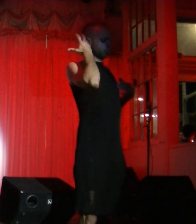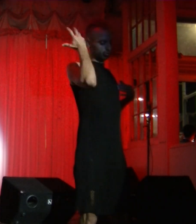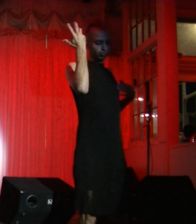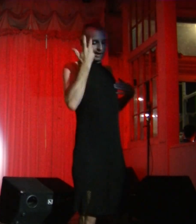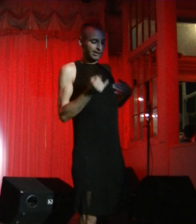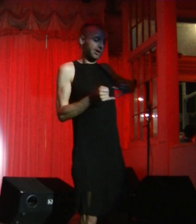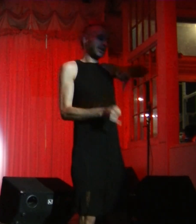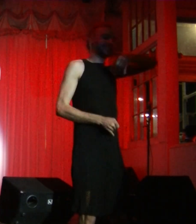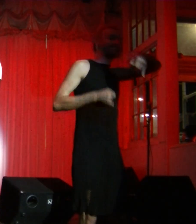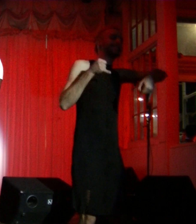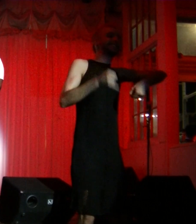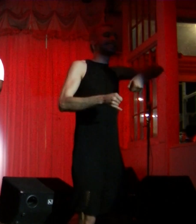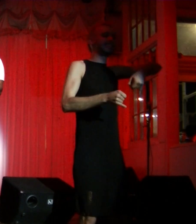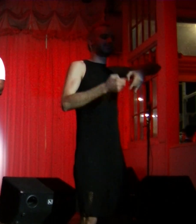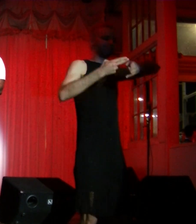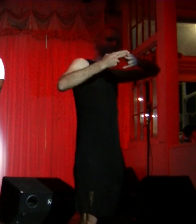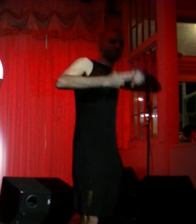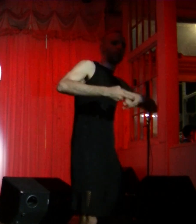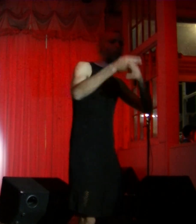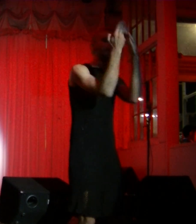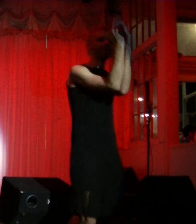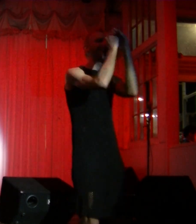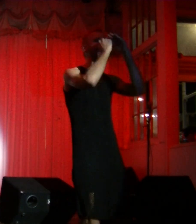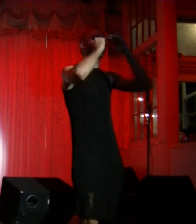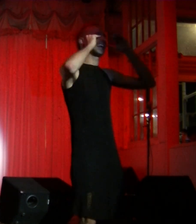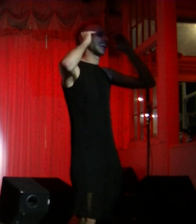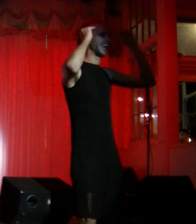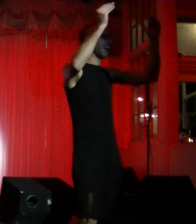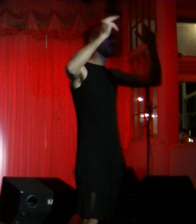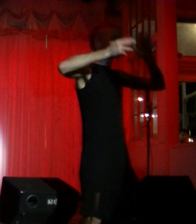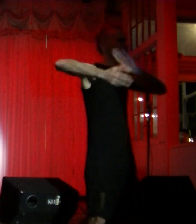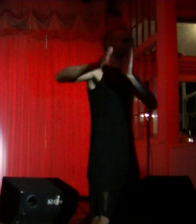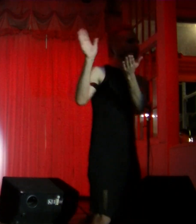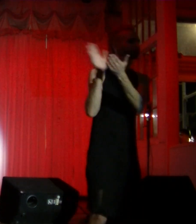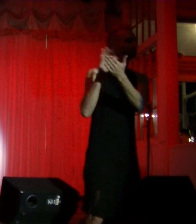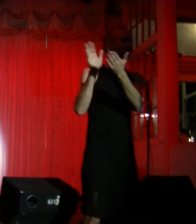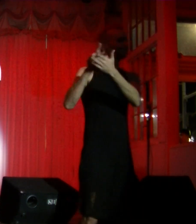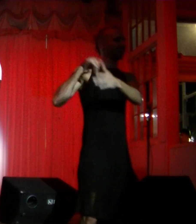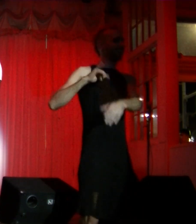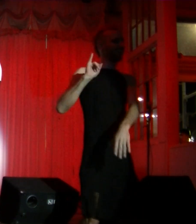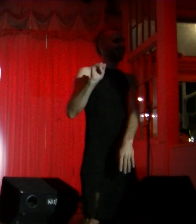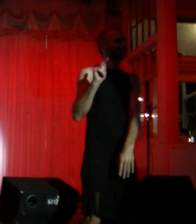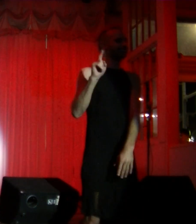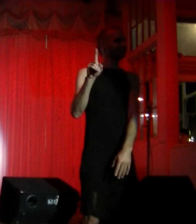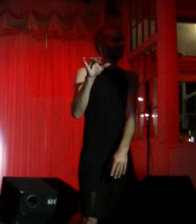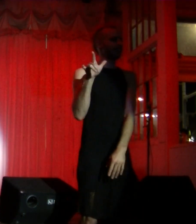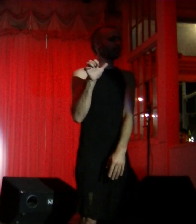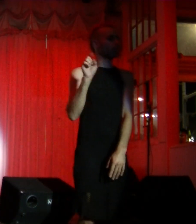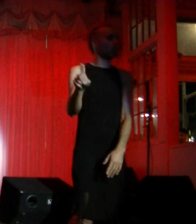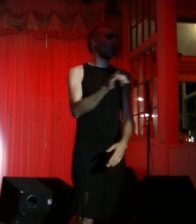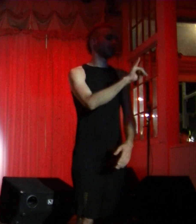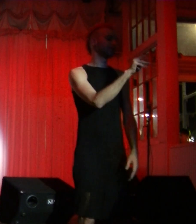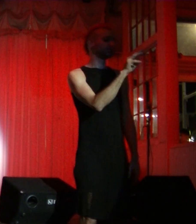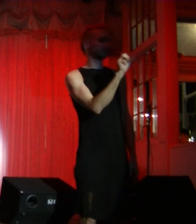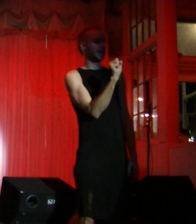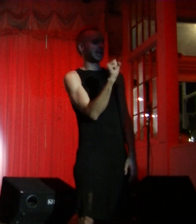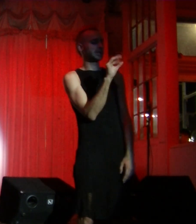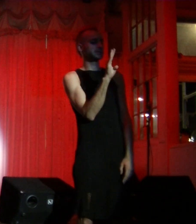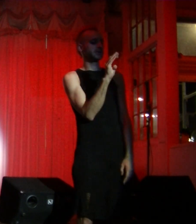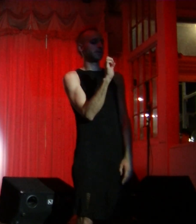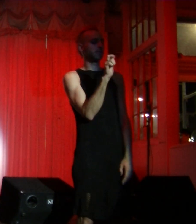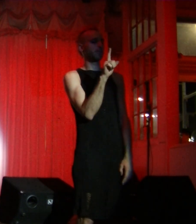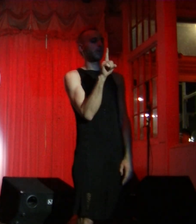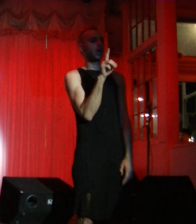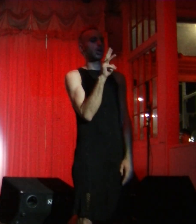only heaven. Praise to Essex Hempfield, to Audre Lorde, to James Baldwin and his gap